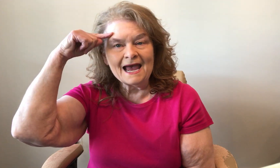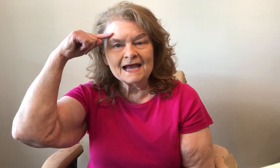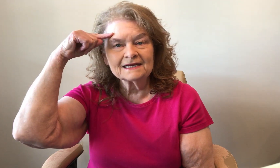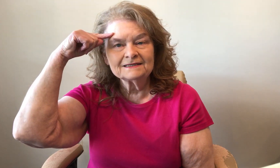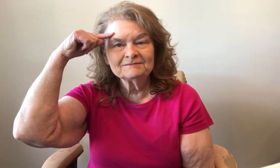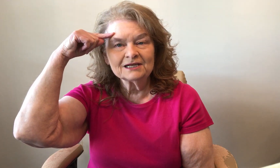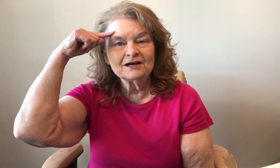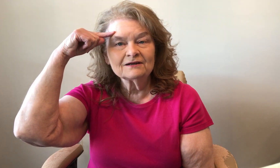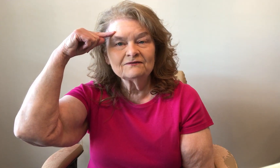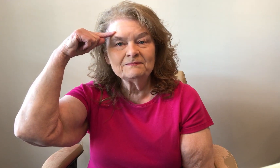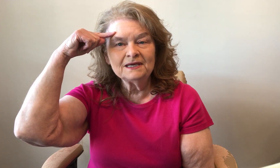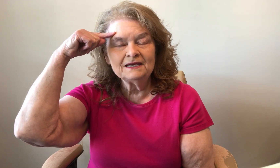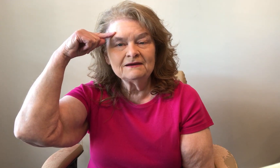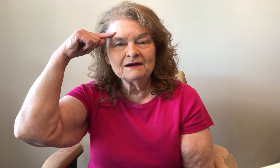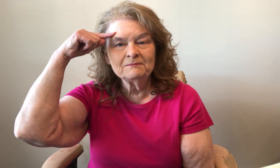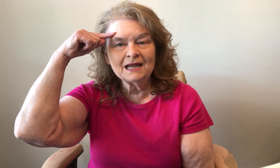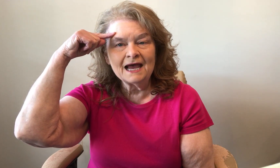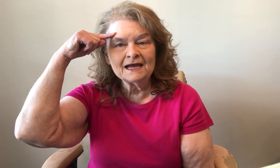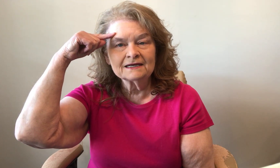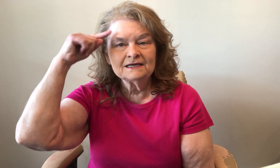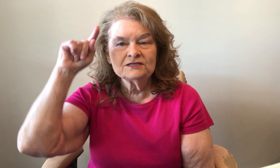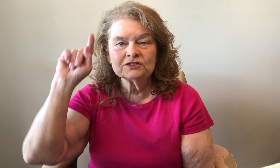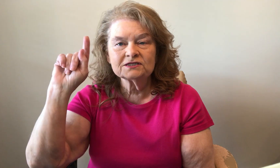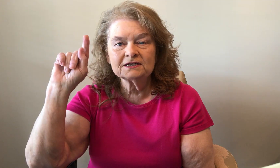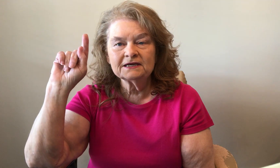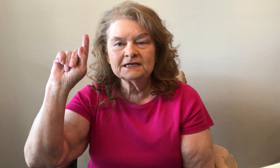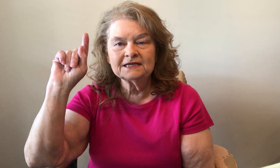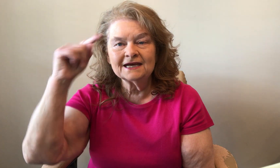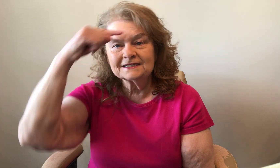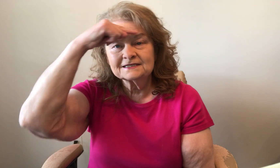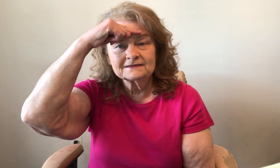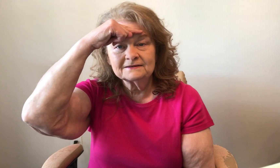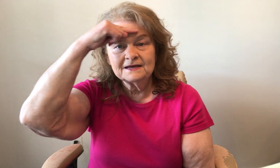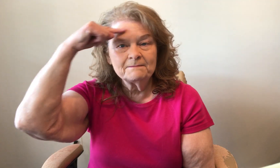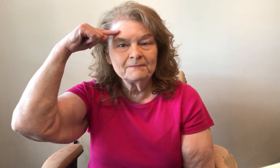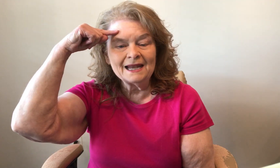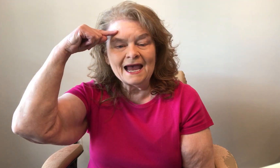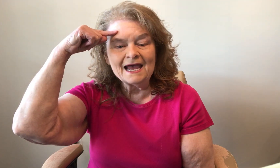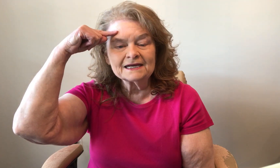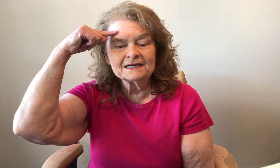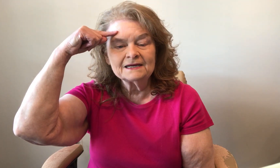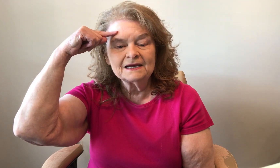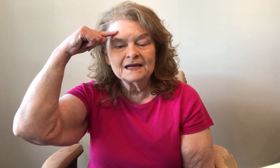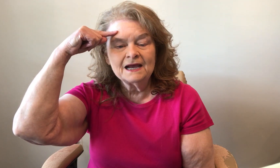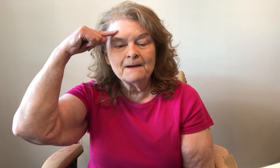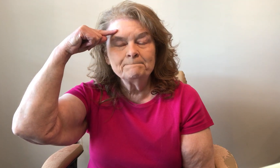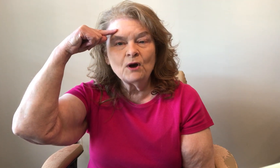black, color for black, it's just an index. Black